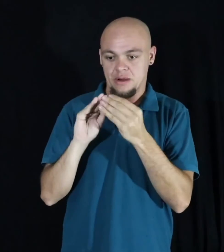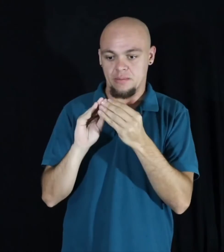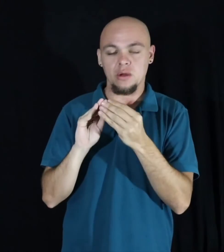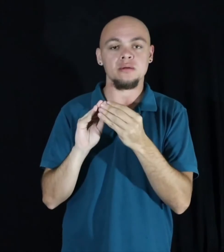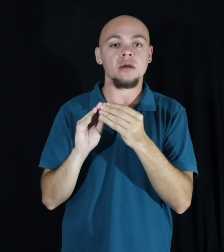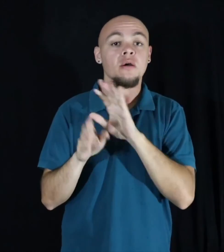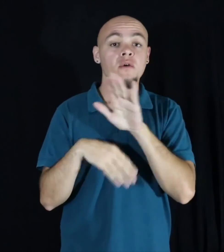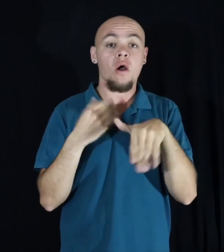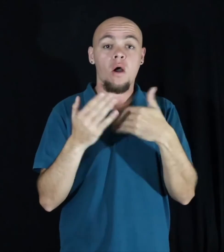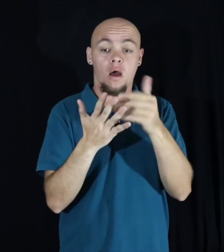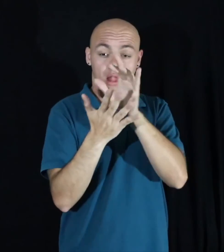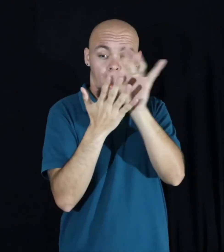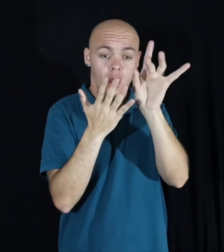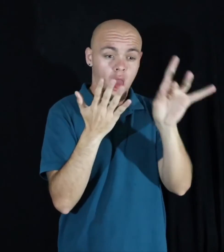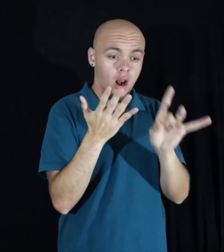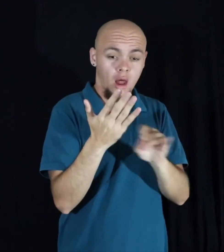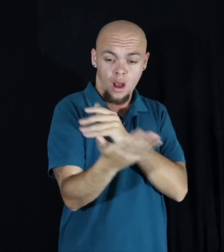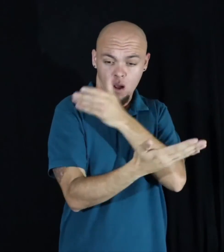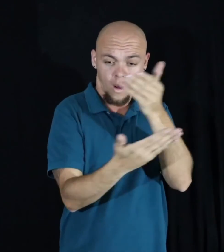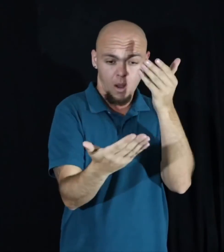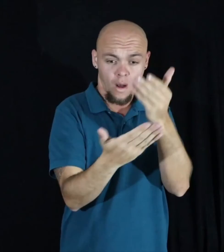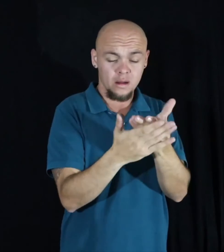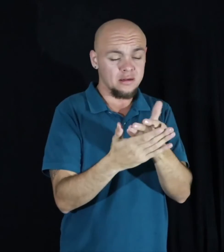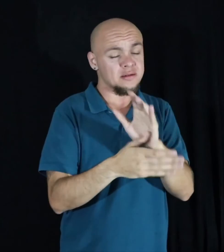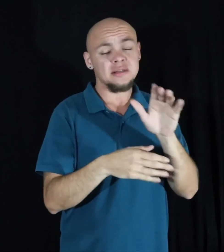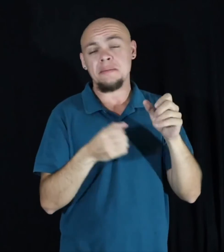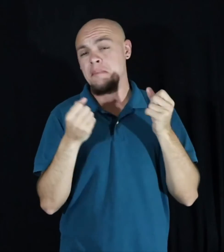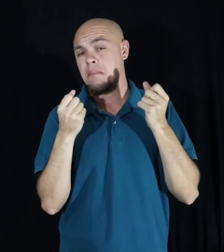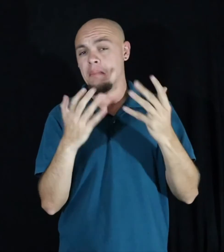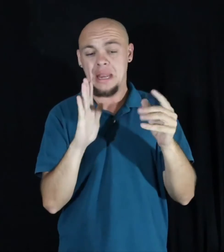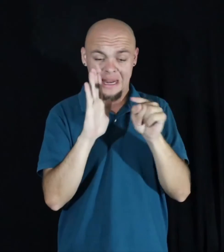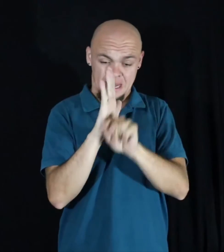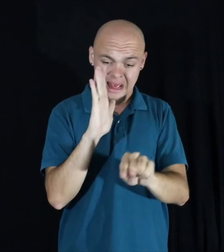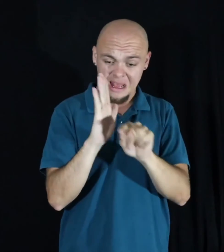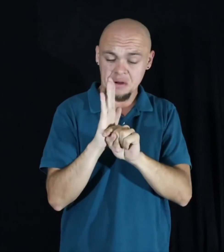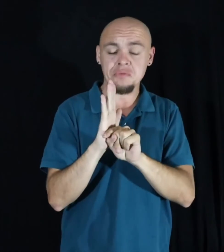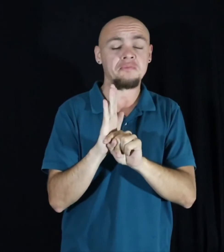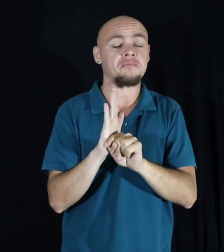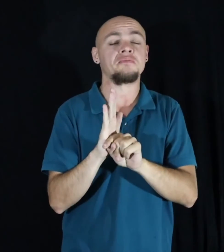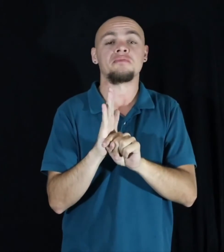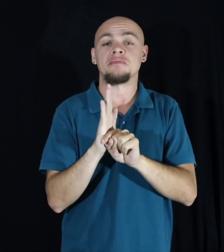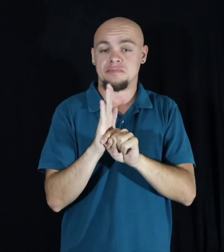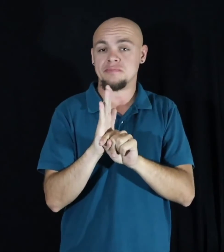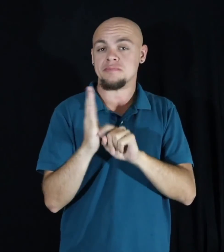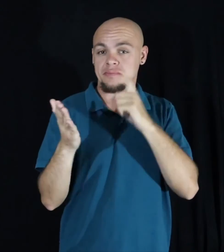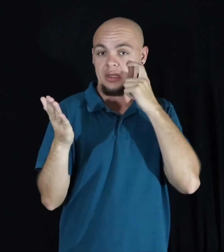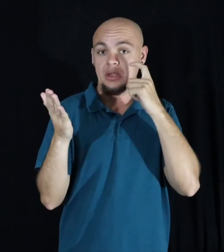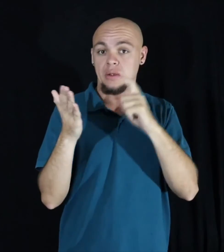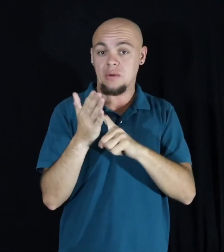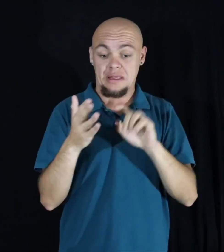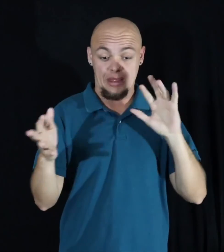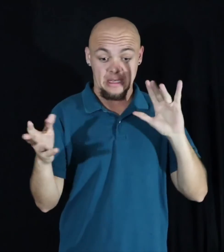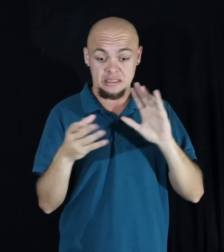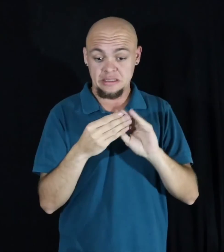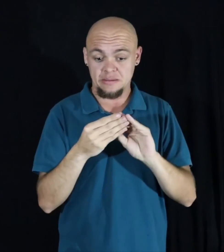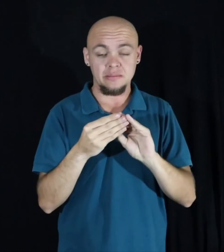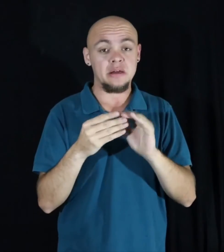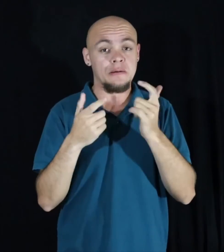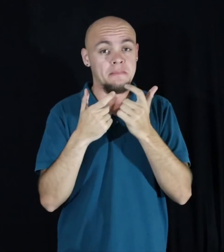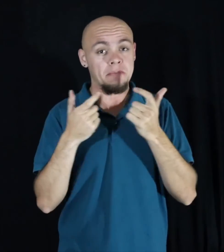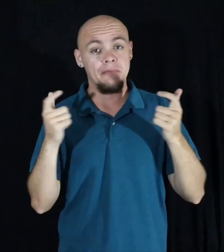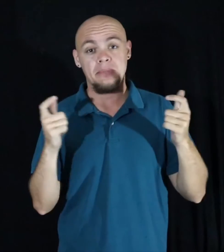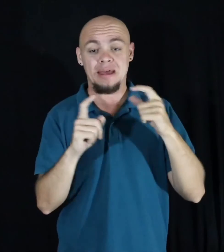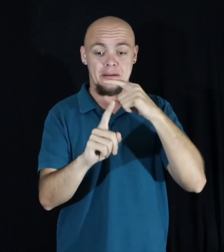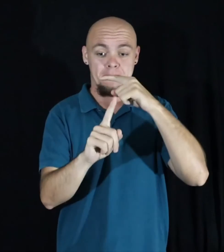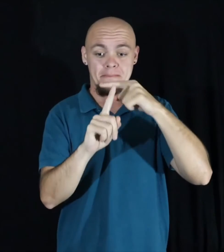of all the choices that we make in our lives, even if many of them are negative, you can find that it sums to a very large